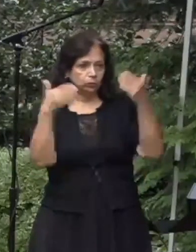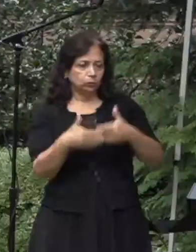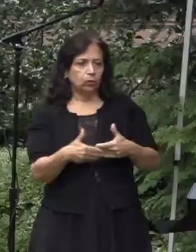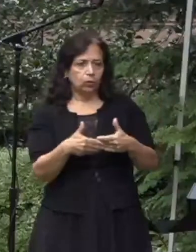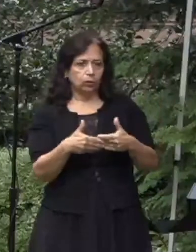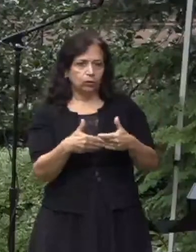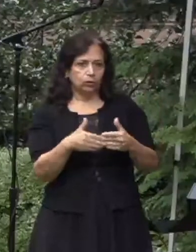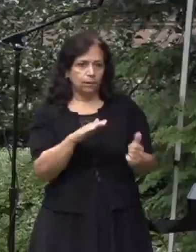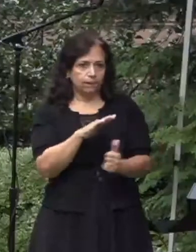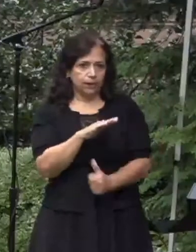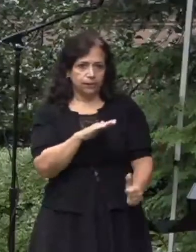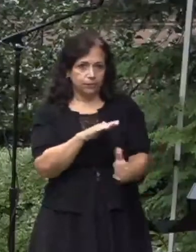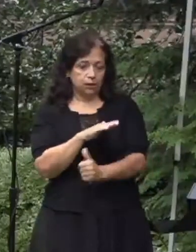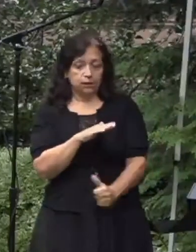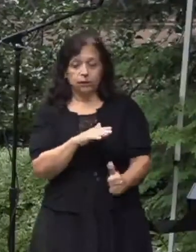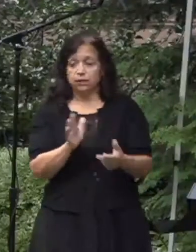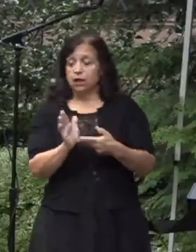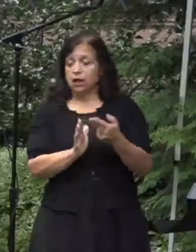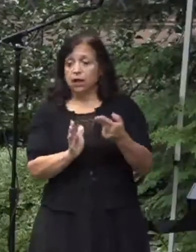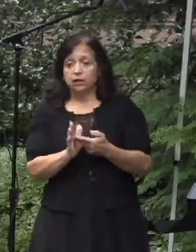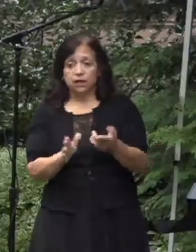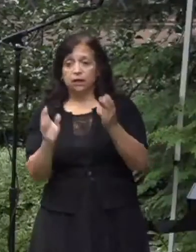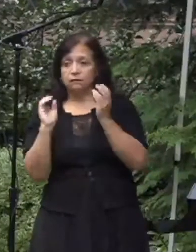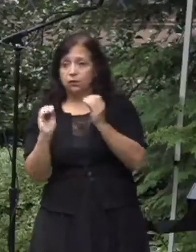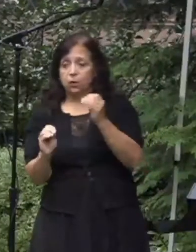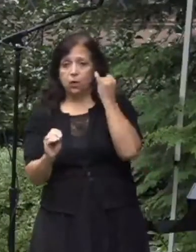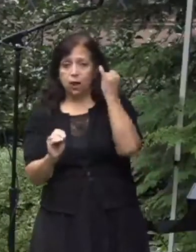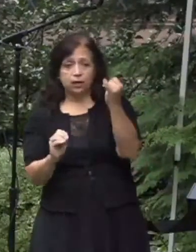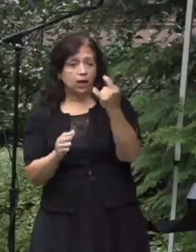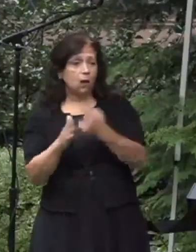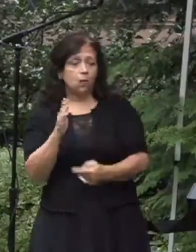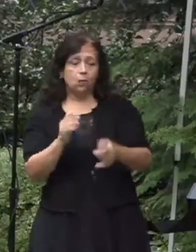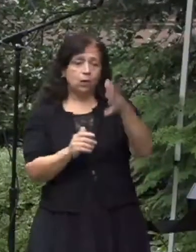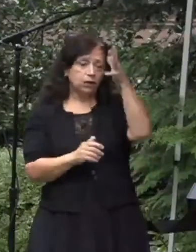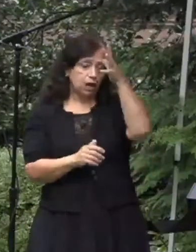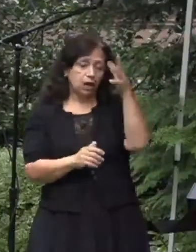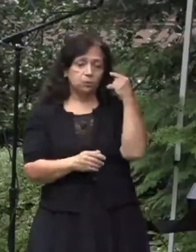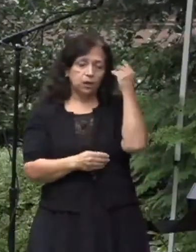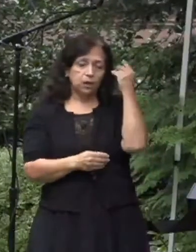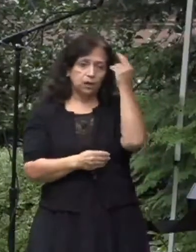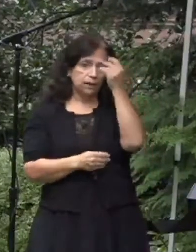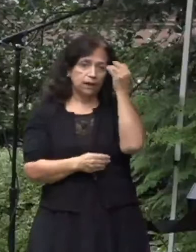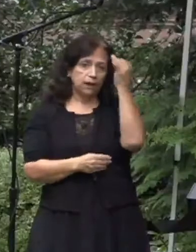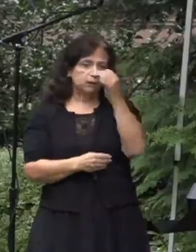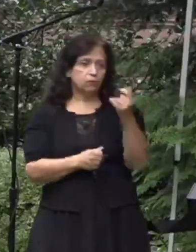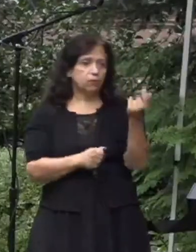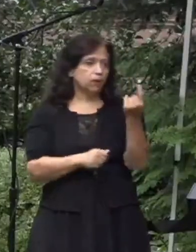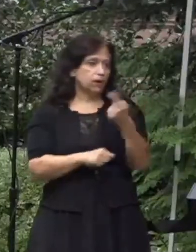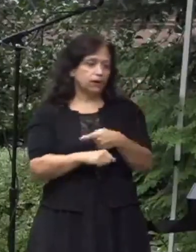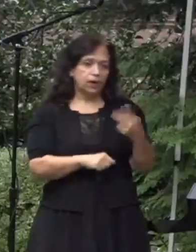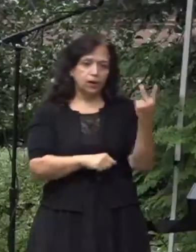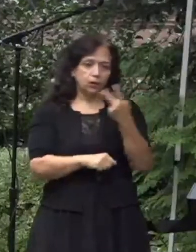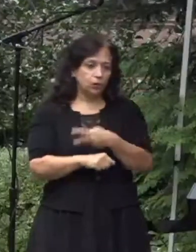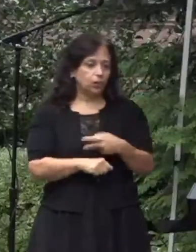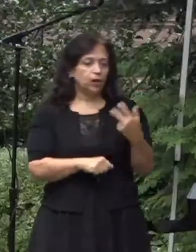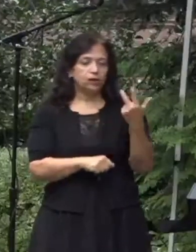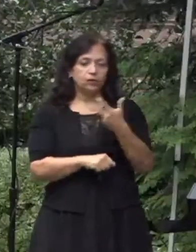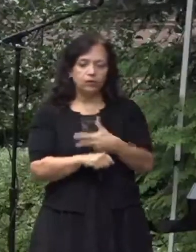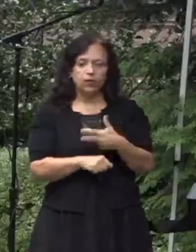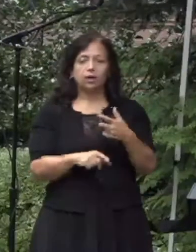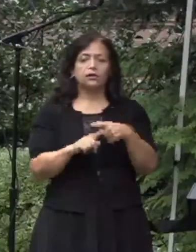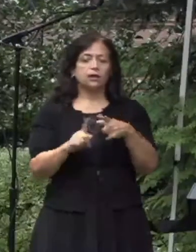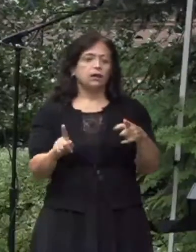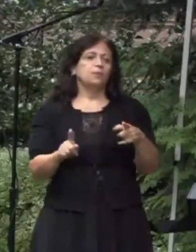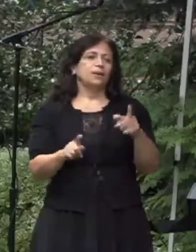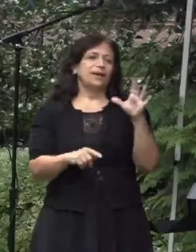basement. I honestly have no idea what my dad was thinking over the next few days, but I can almost guess that